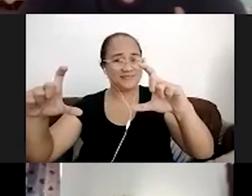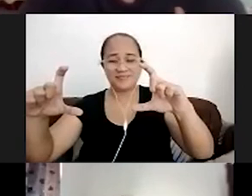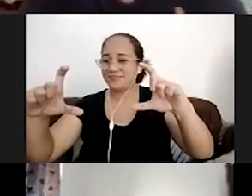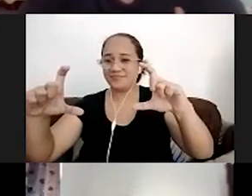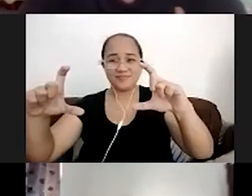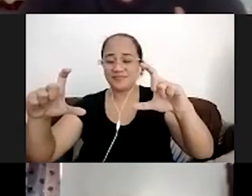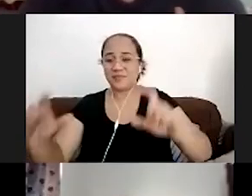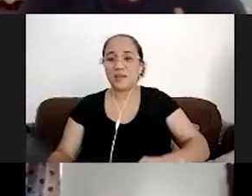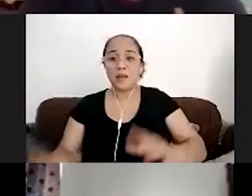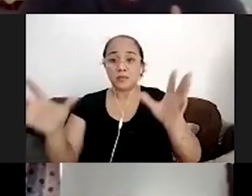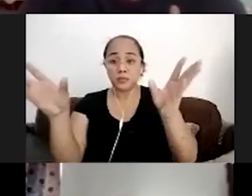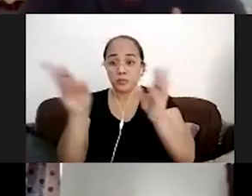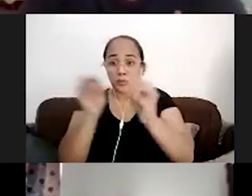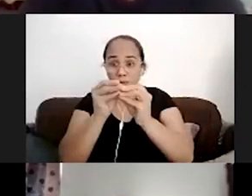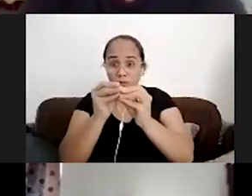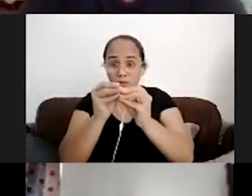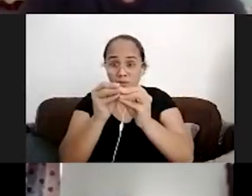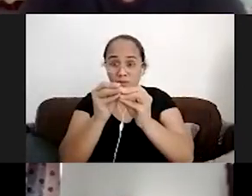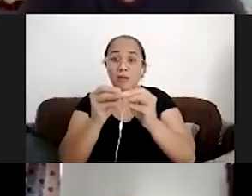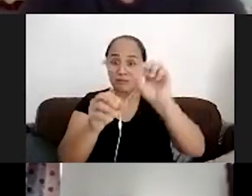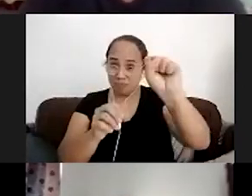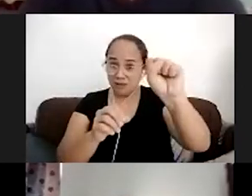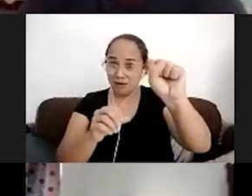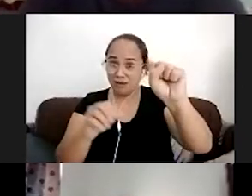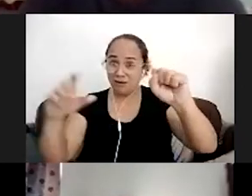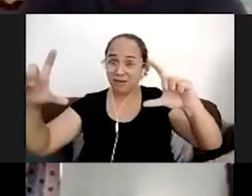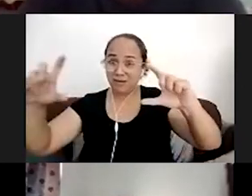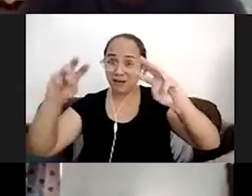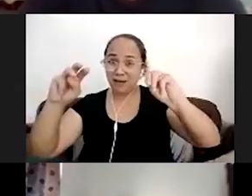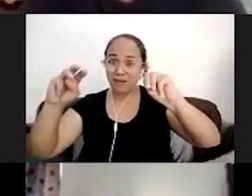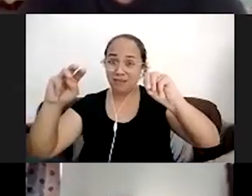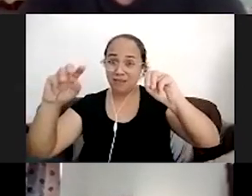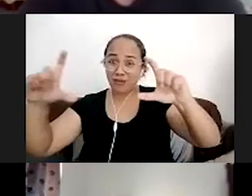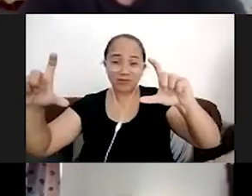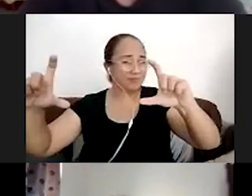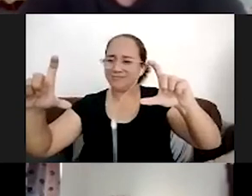And to get add together is not the subject of the main clause.